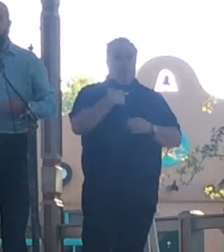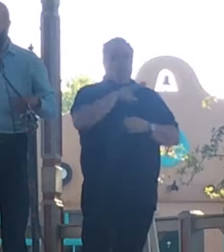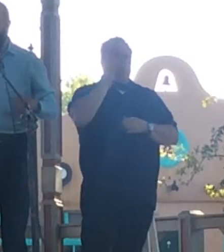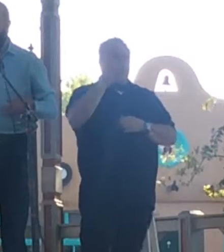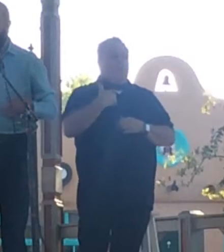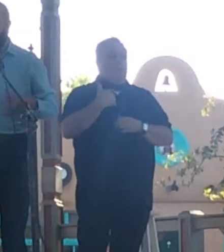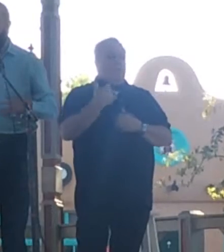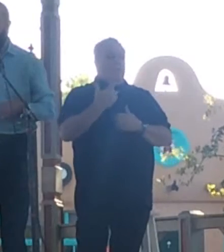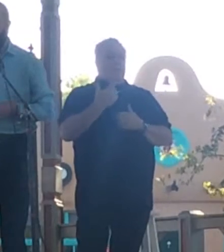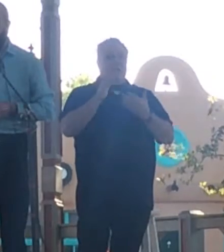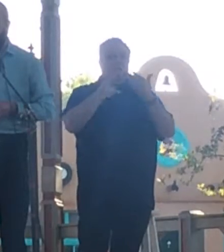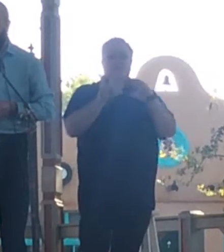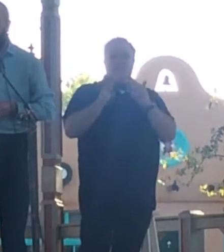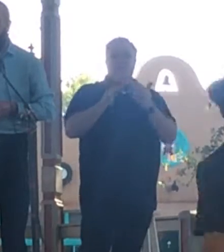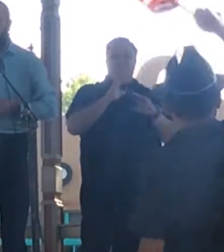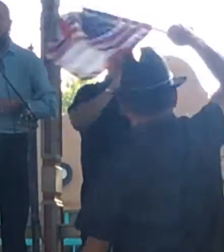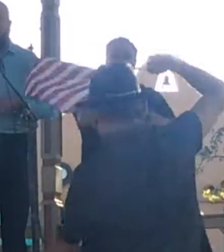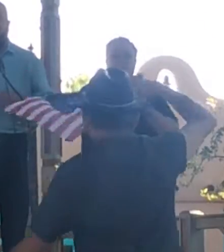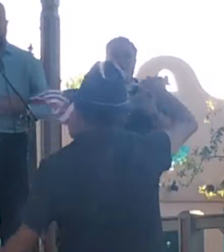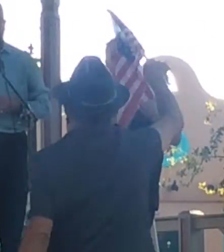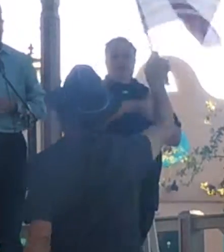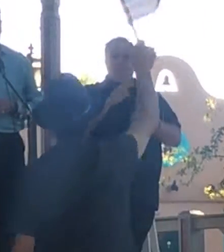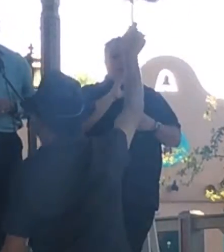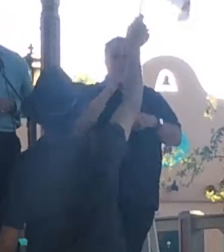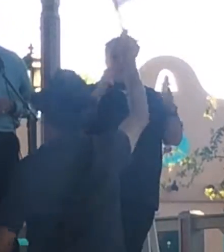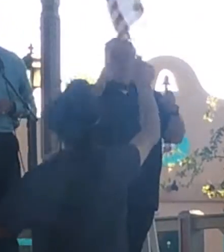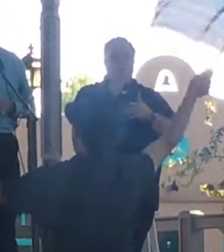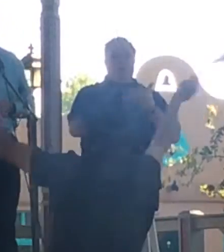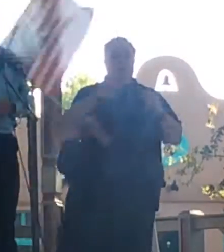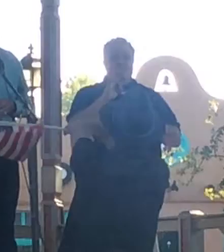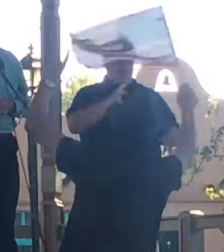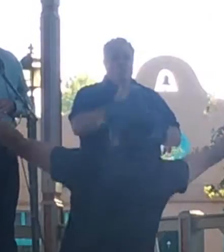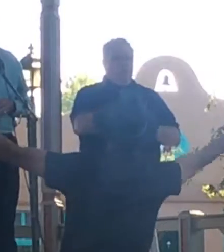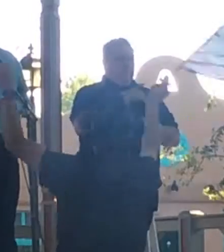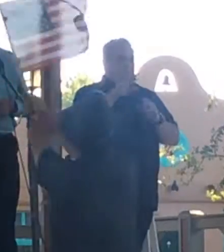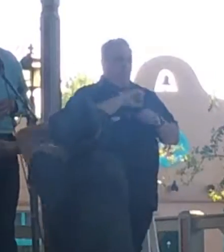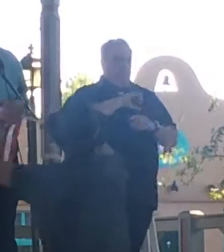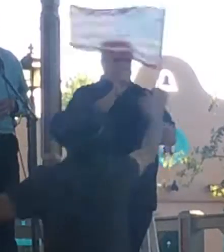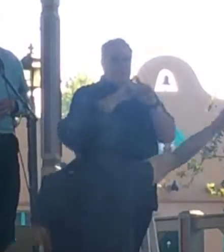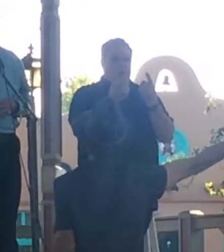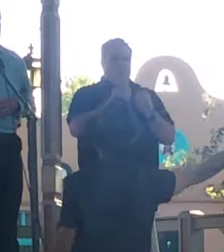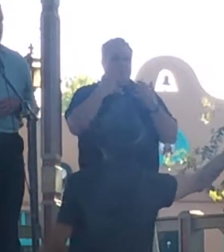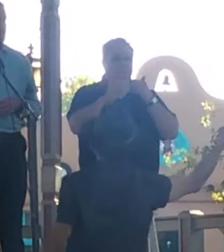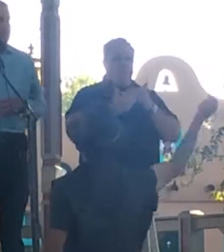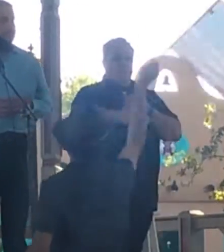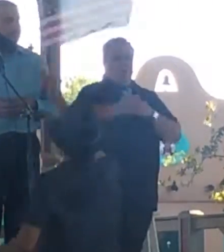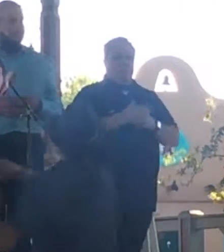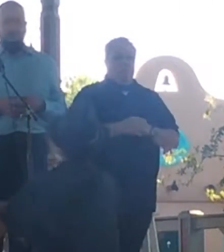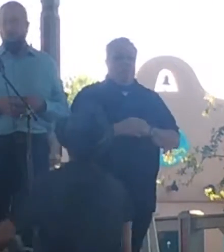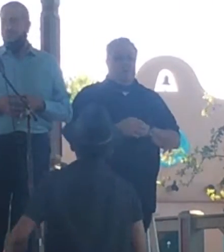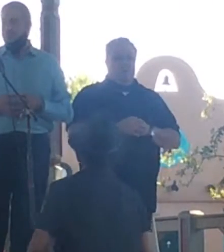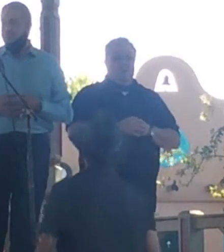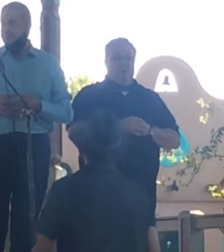have the community be a bigger part of our police department from now on.